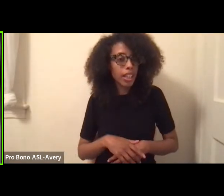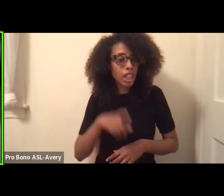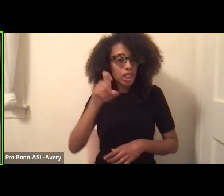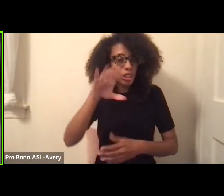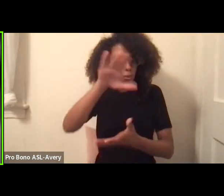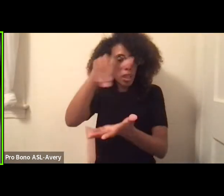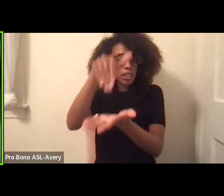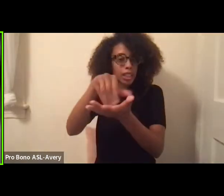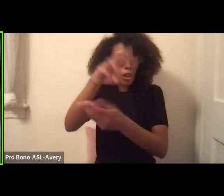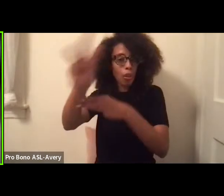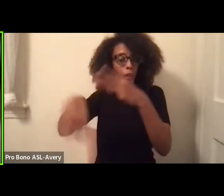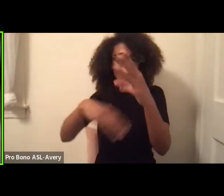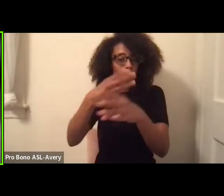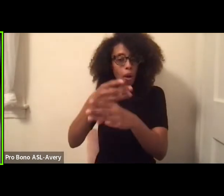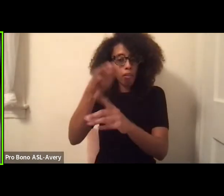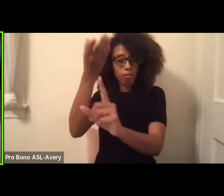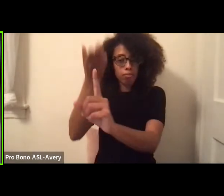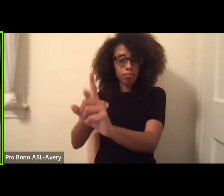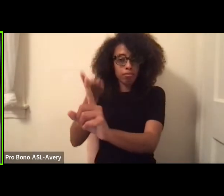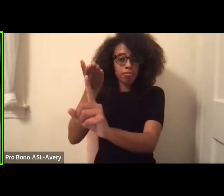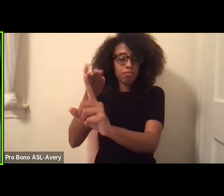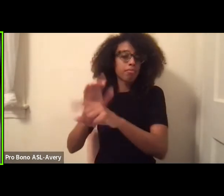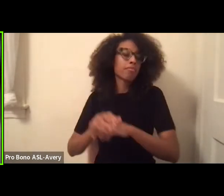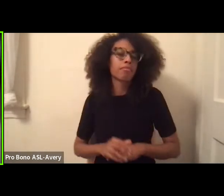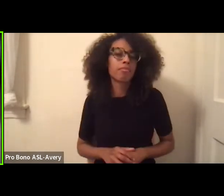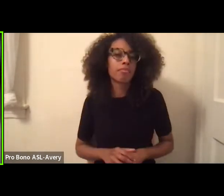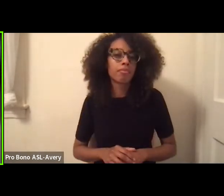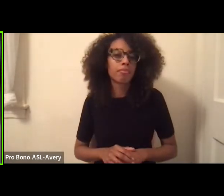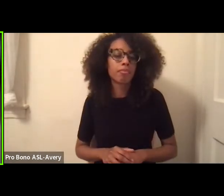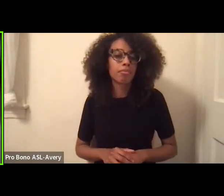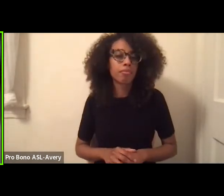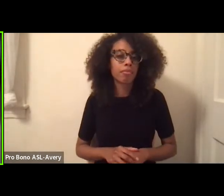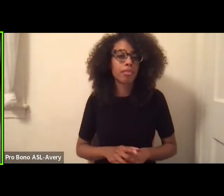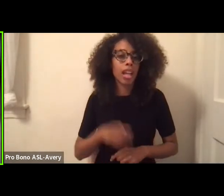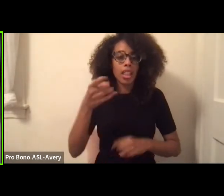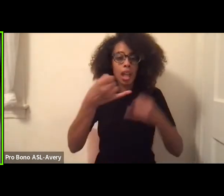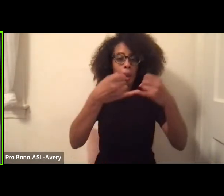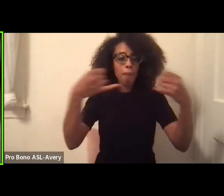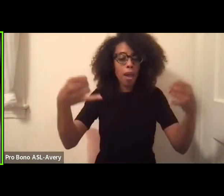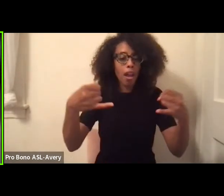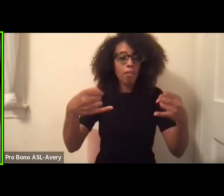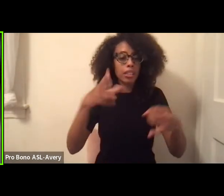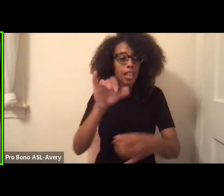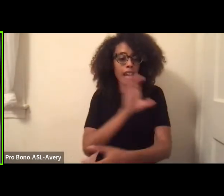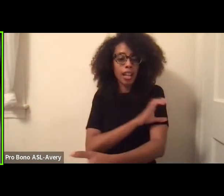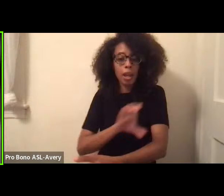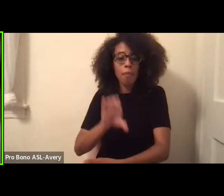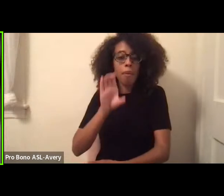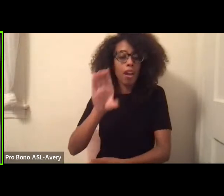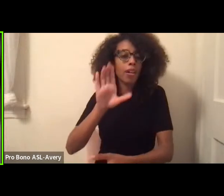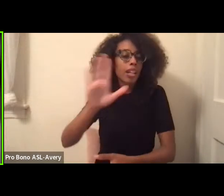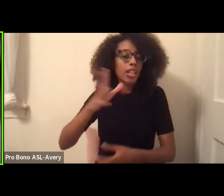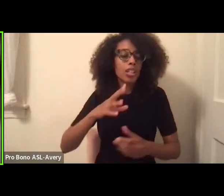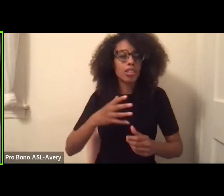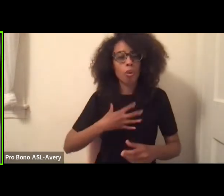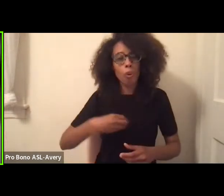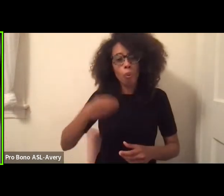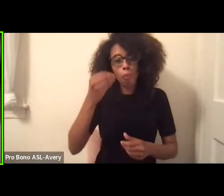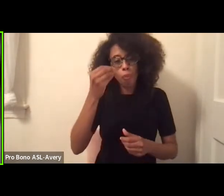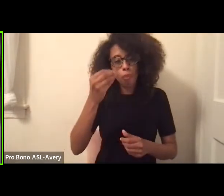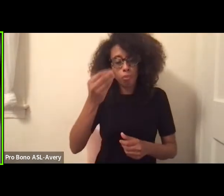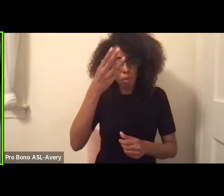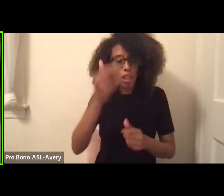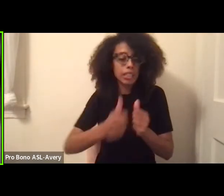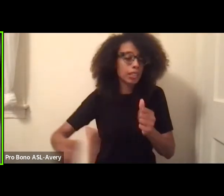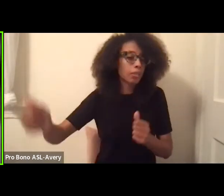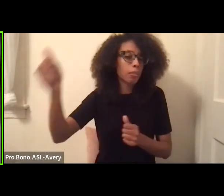of the world, right? The boundaries that empowered his white supremacy. We are